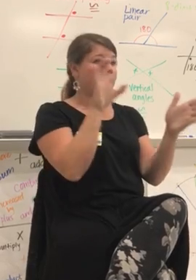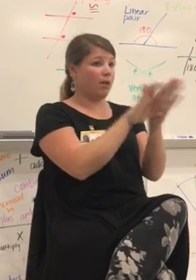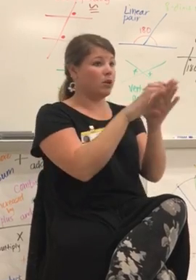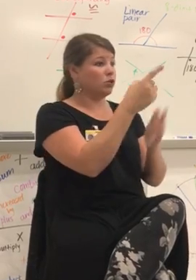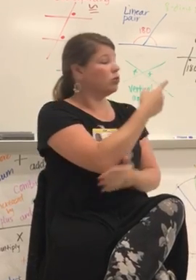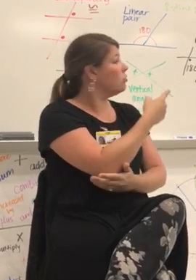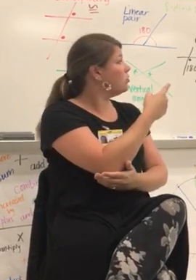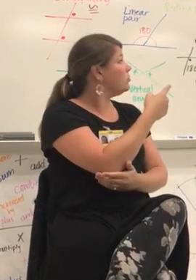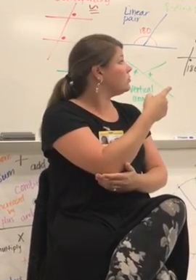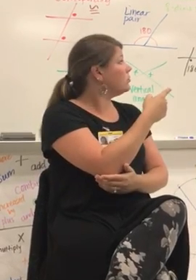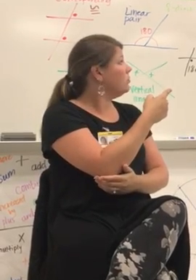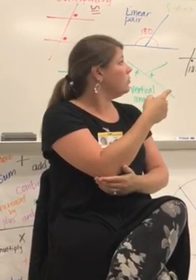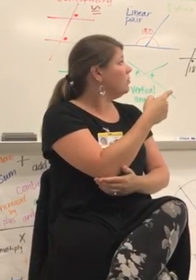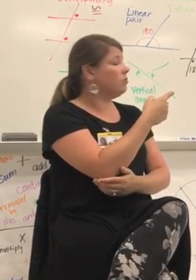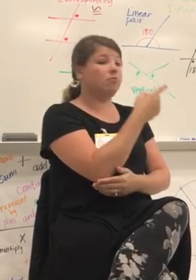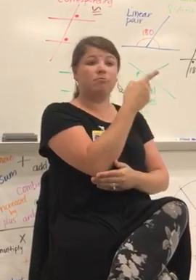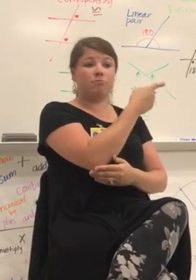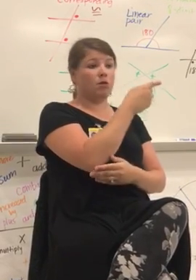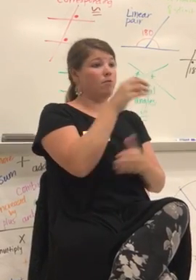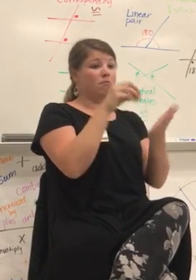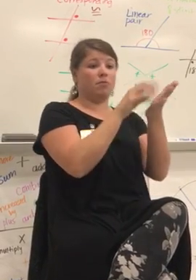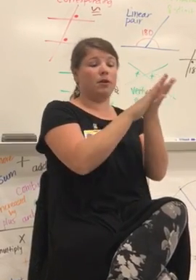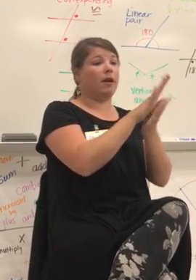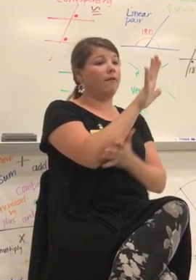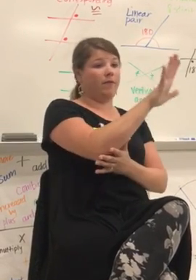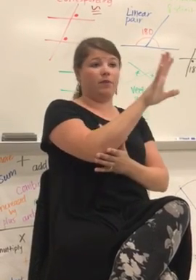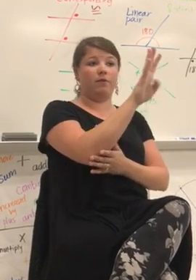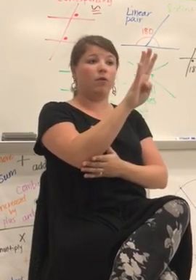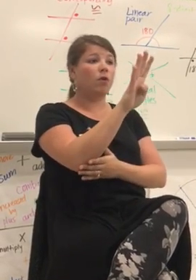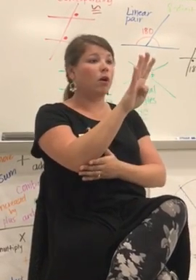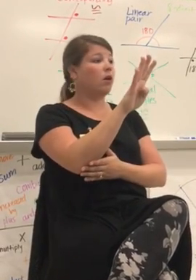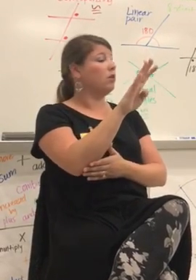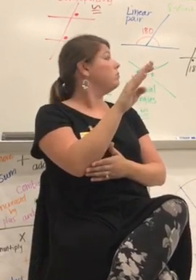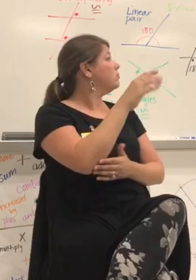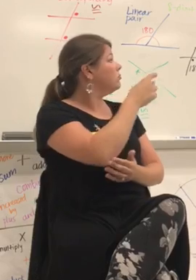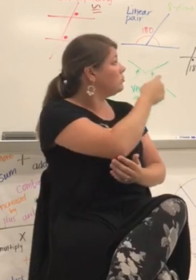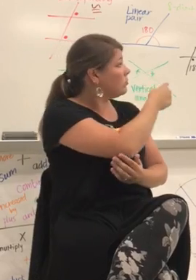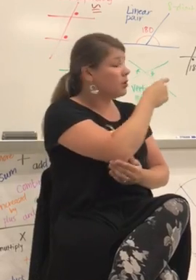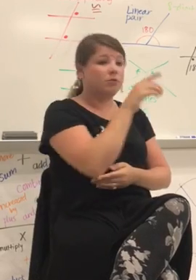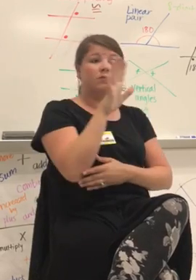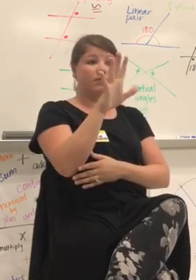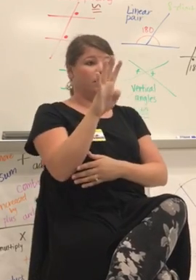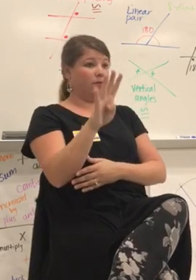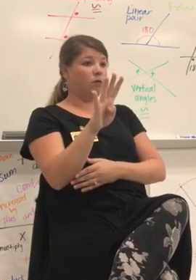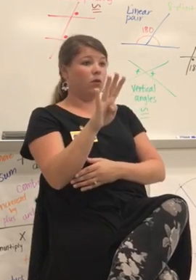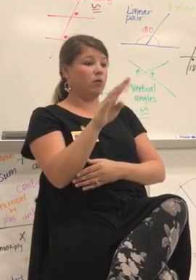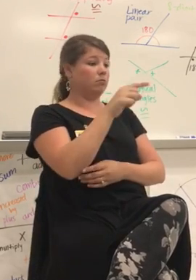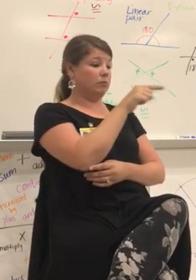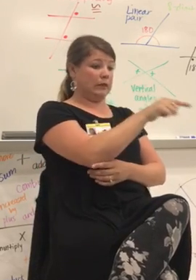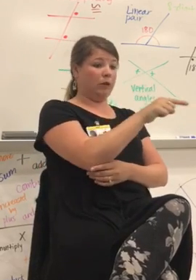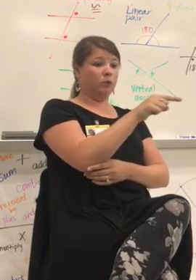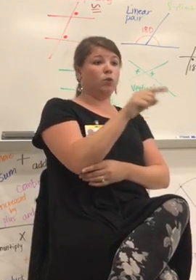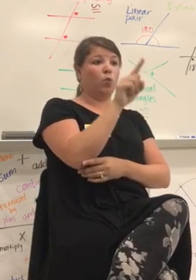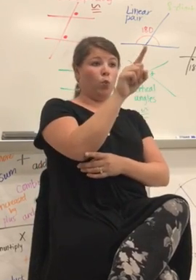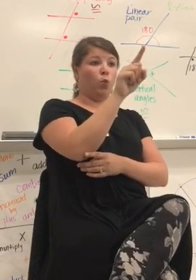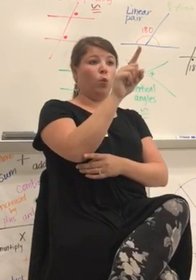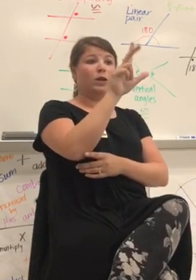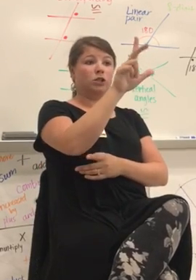put that this over here was 54, and this was 54, and this was 126. Okay, you can fill in